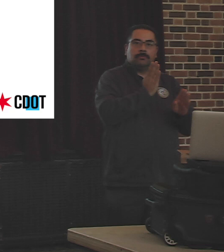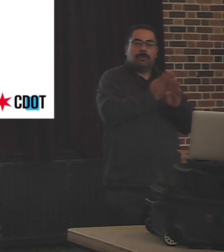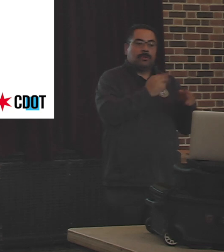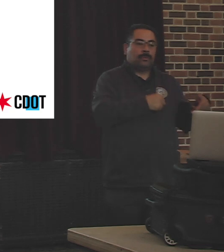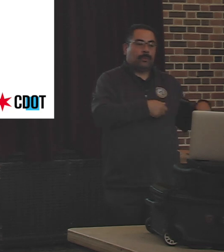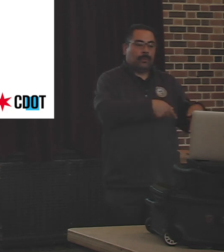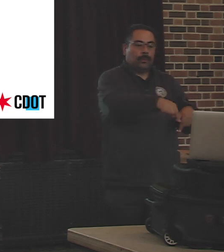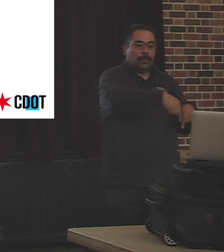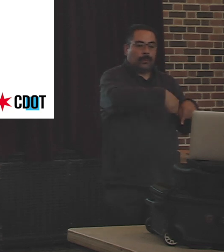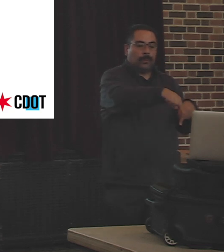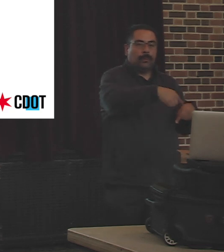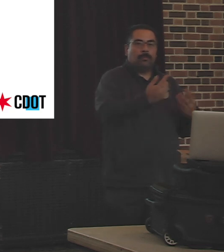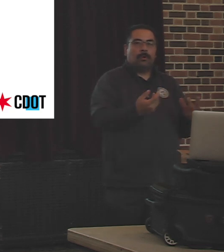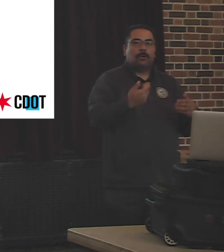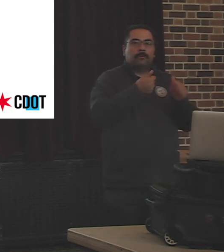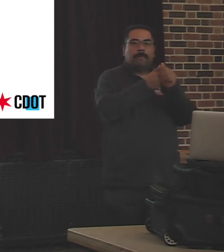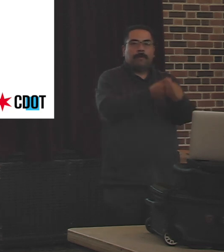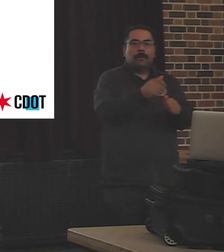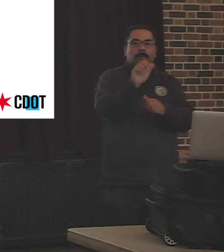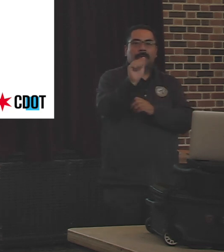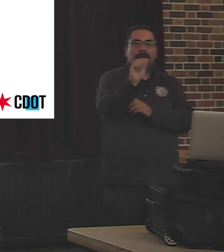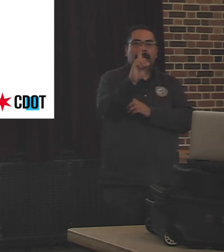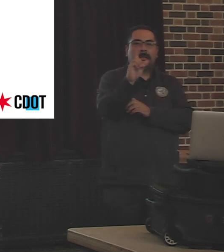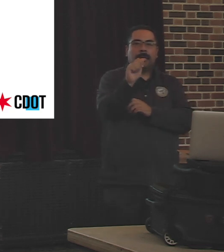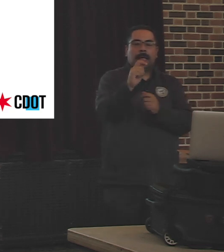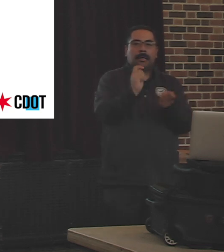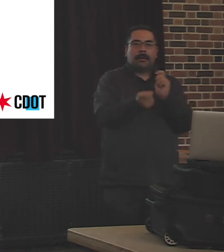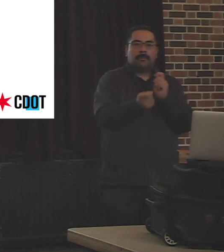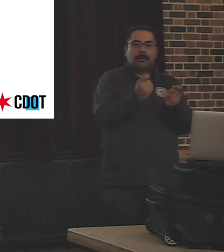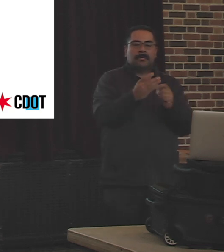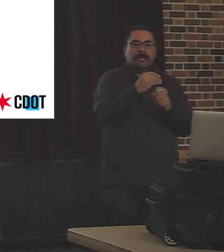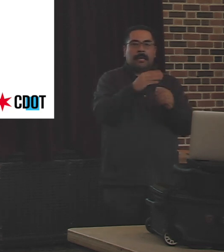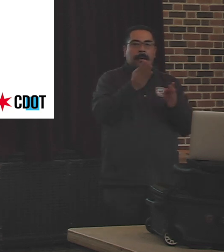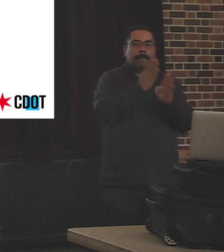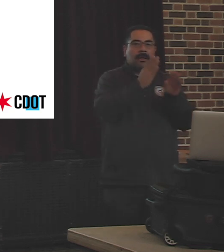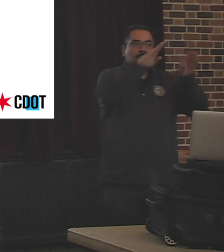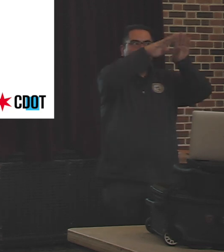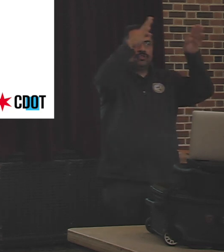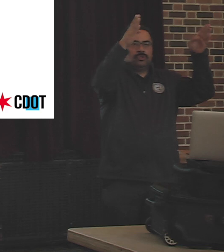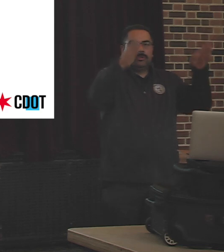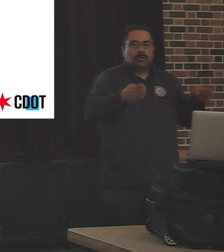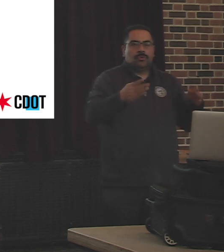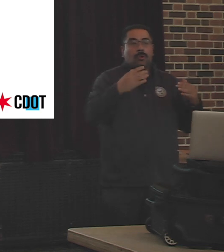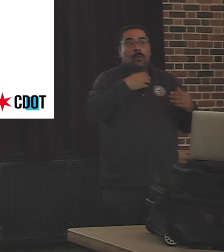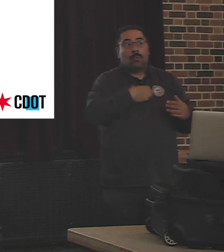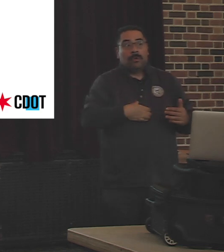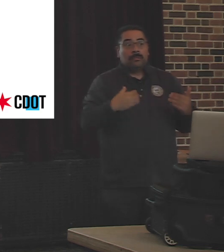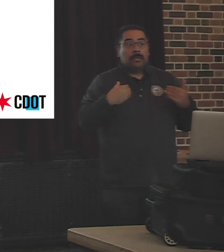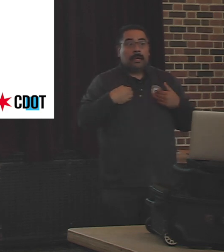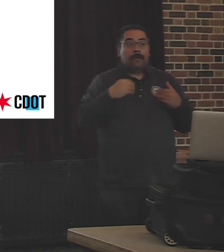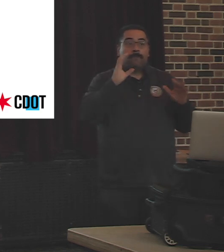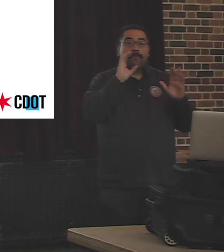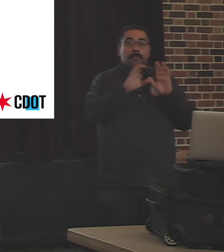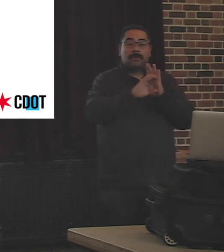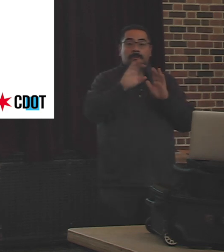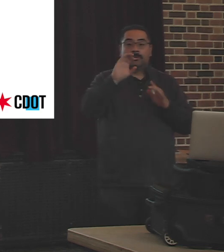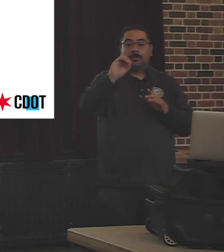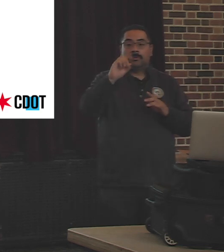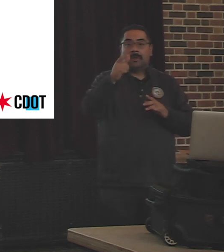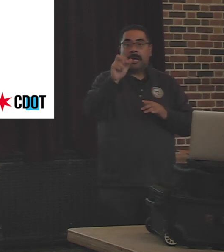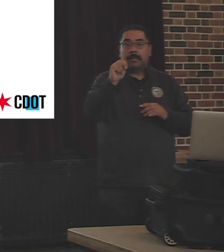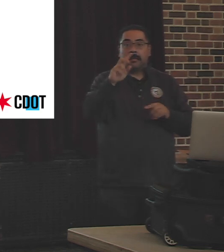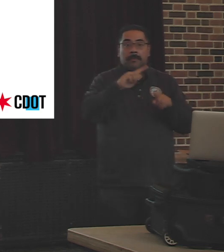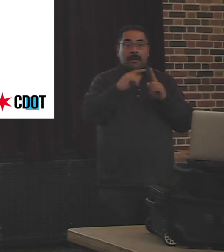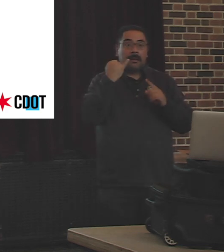ADA accommodations and bus shelters. I wish I had some pictures of Ogden, but if you are familiar with Ogden